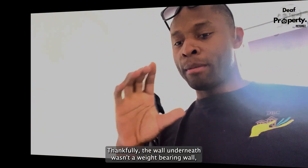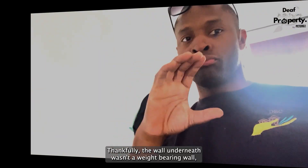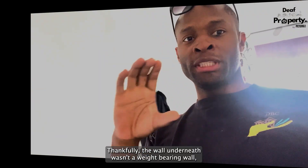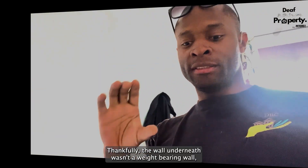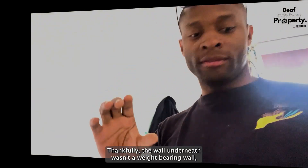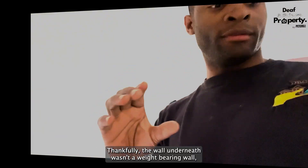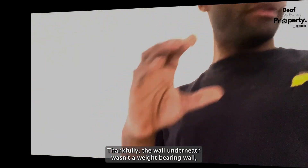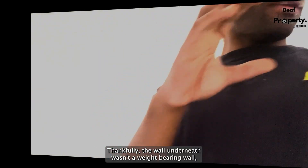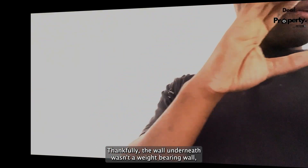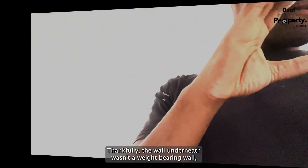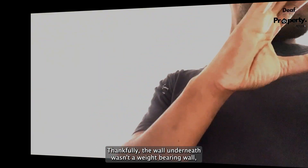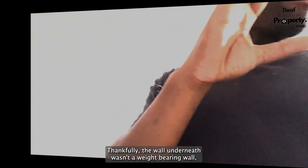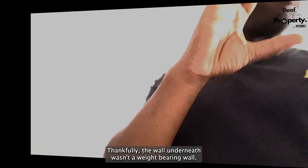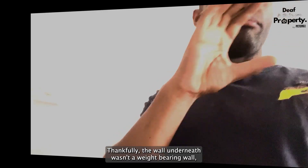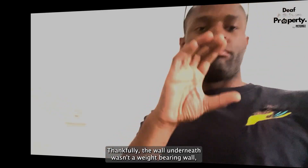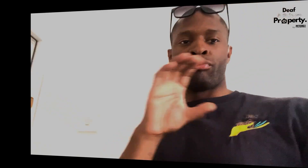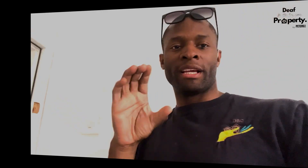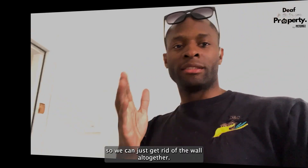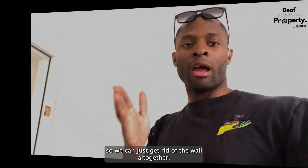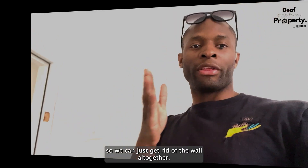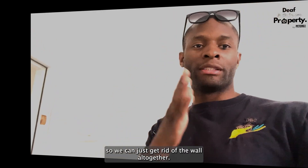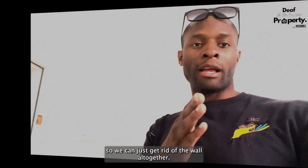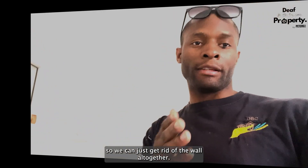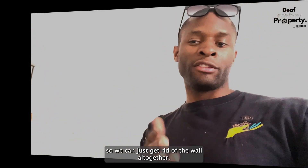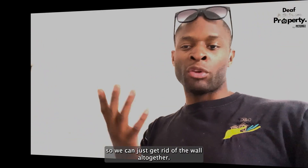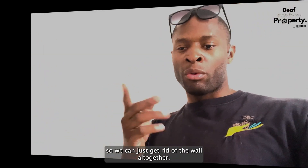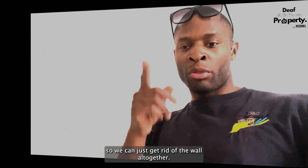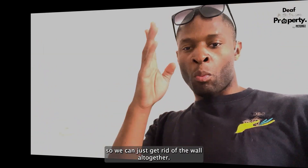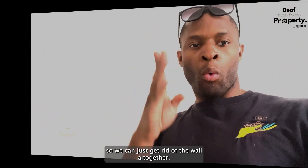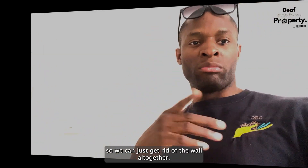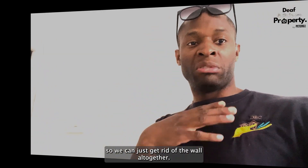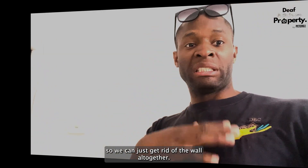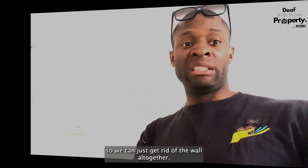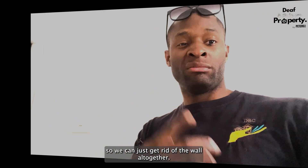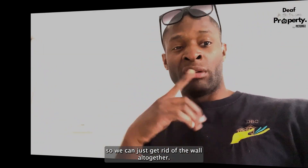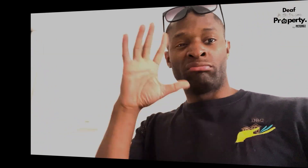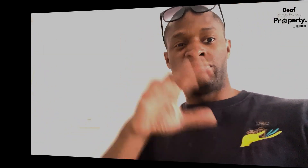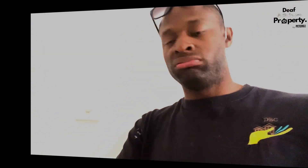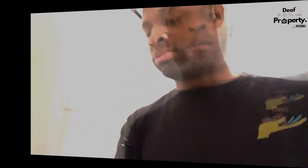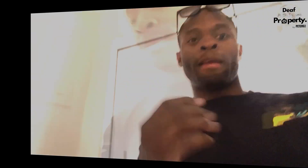Thankfully, the wall underneath wasn't a weight-bearing wall, so we can just get rid of the wall altogether.